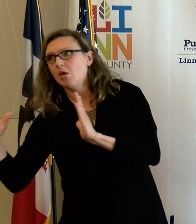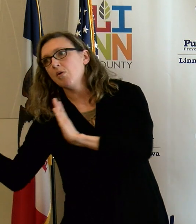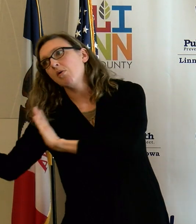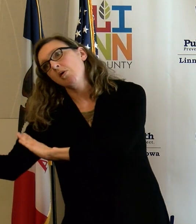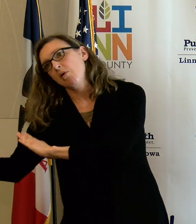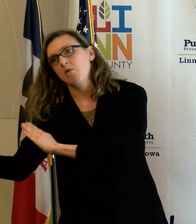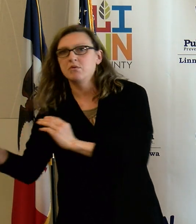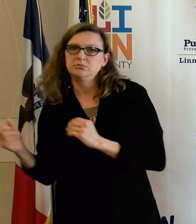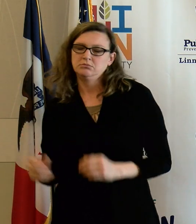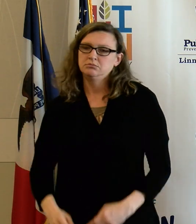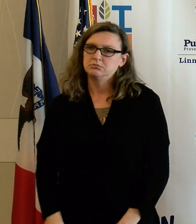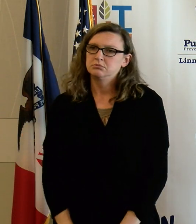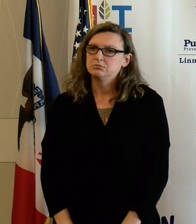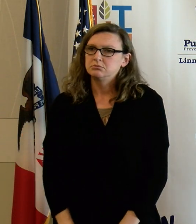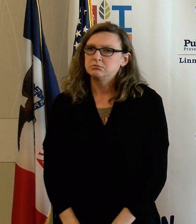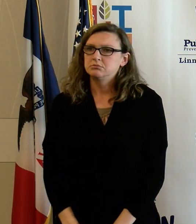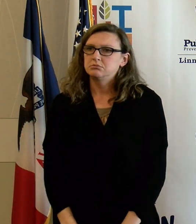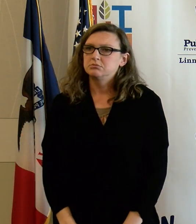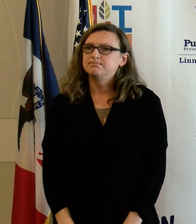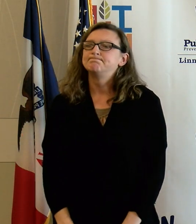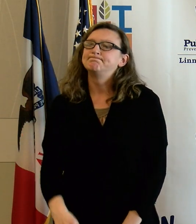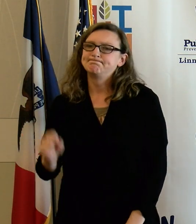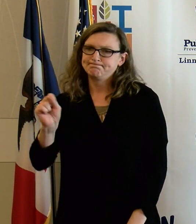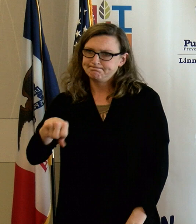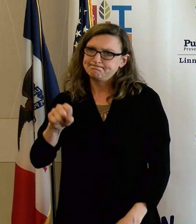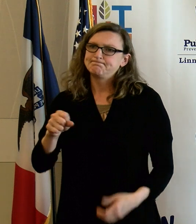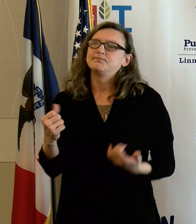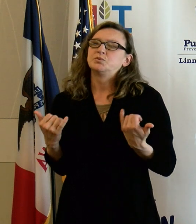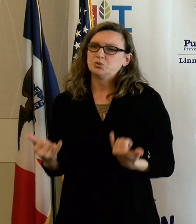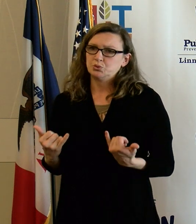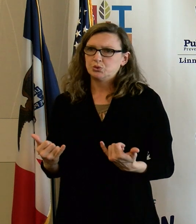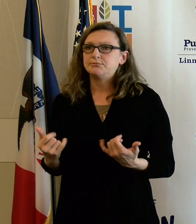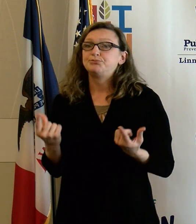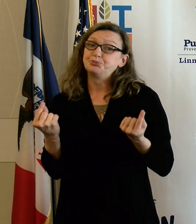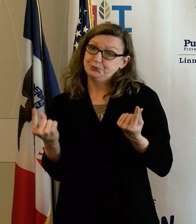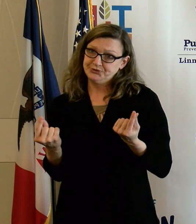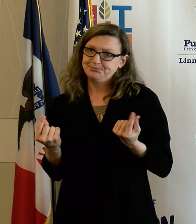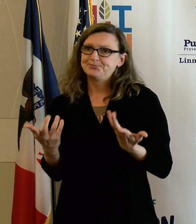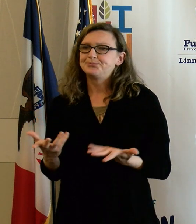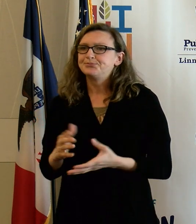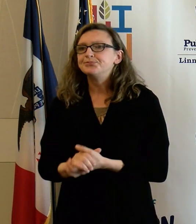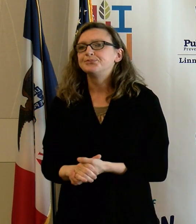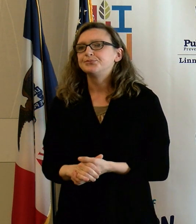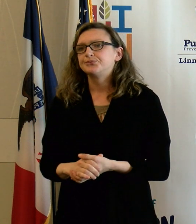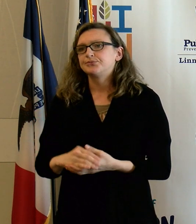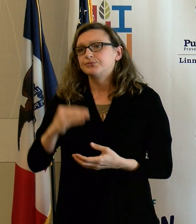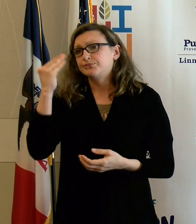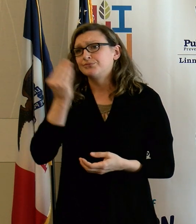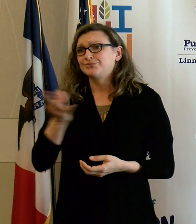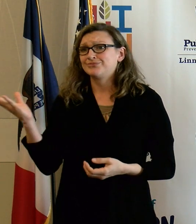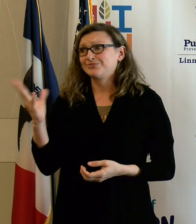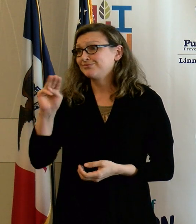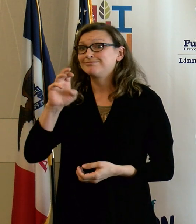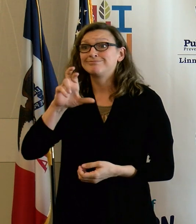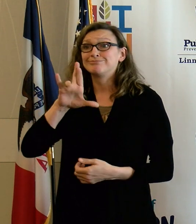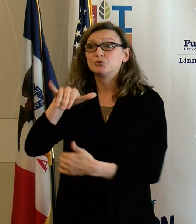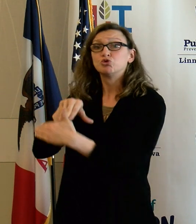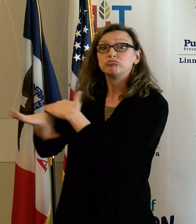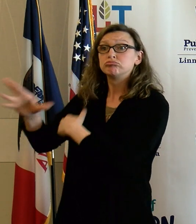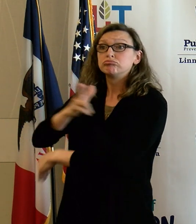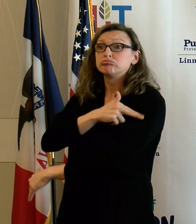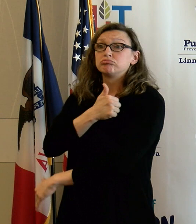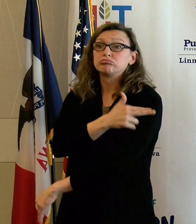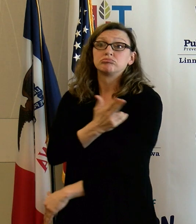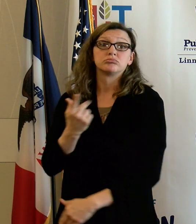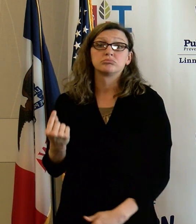There's some things that we're doing at the hospital right now, so just so people are aware, when you come to Mercy, that everybody there will have a mask on